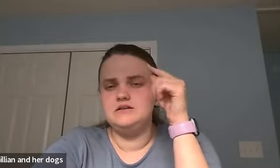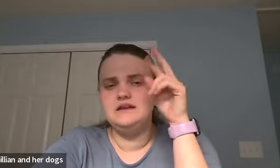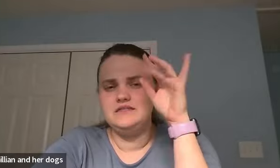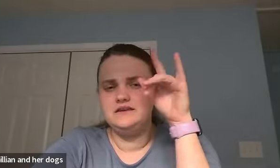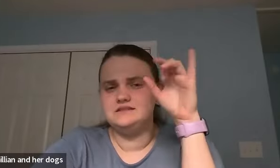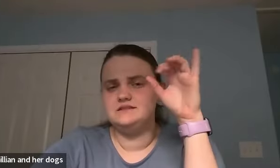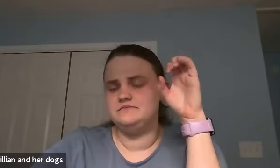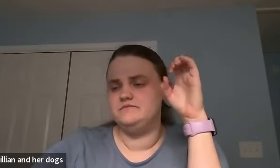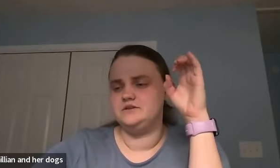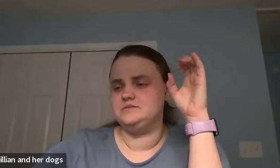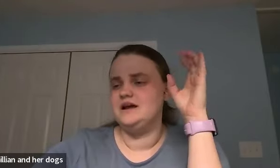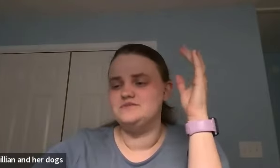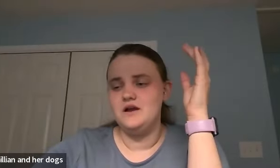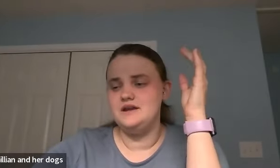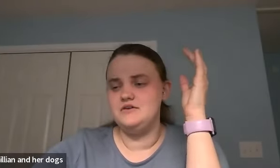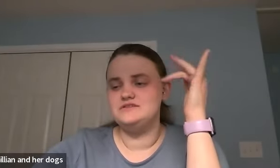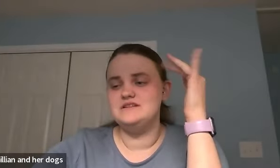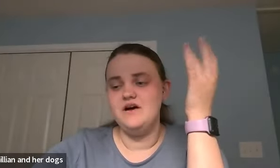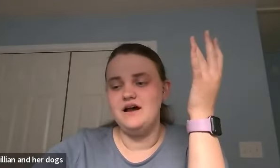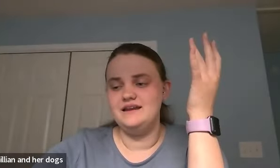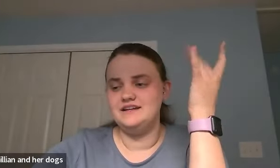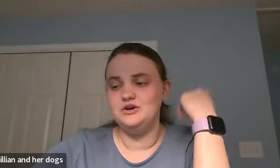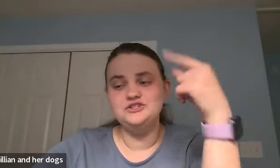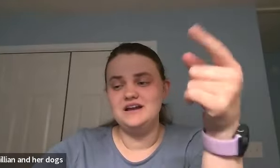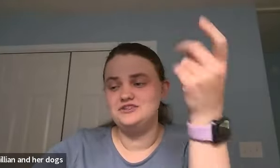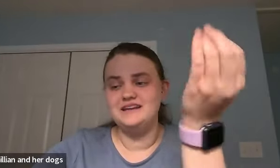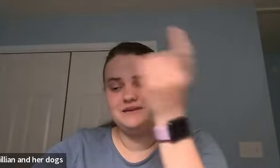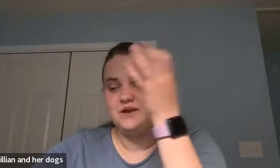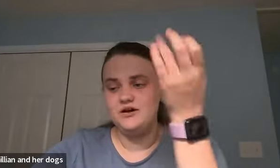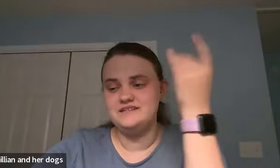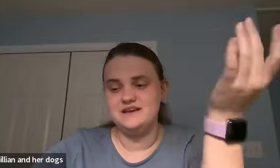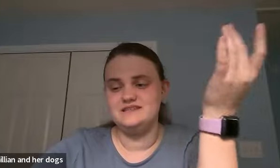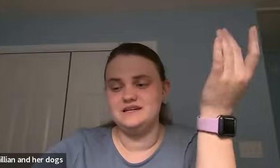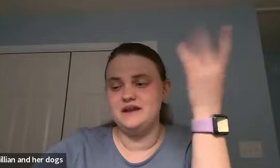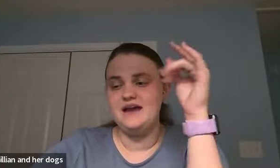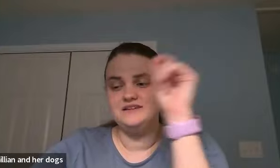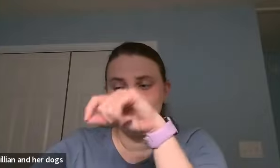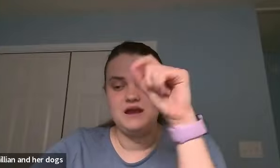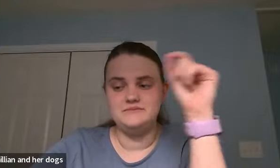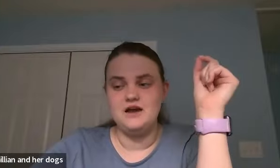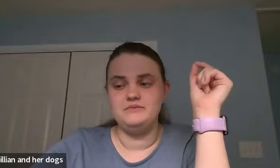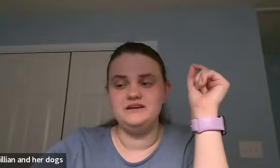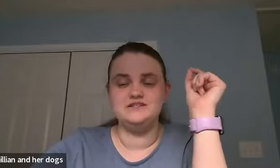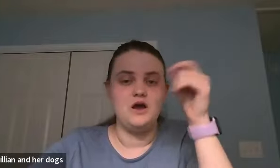I think is finger spell. I'm sorry. I know there's a lot. I told you guys you're going to give me all these signs and I'm going to have to like write them down because they're